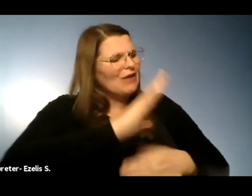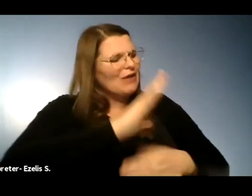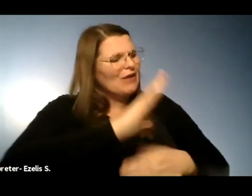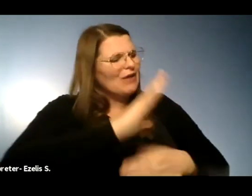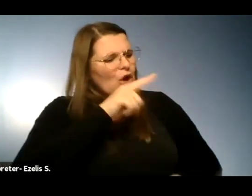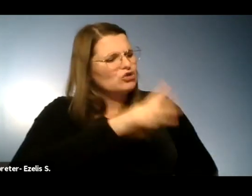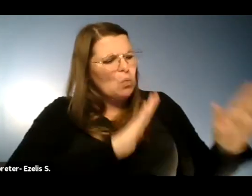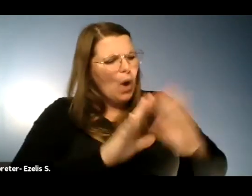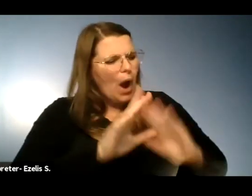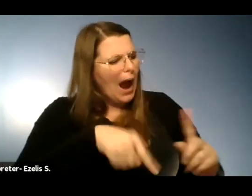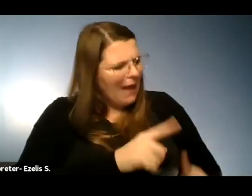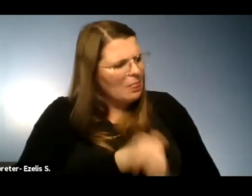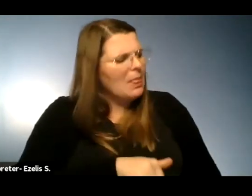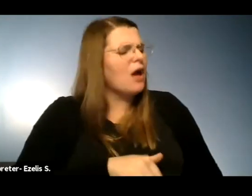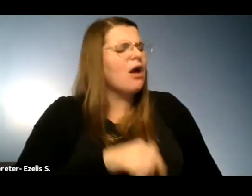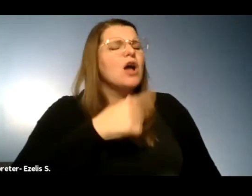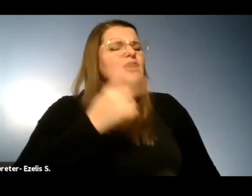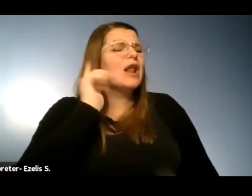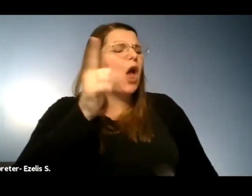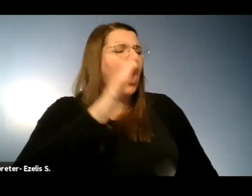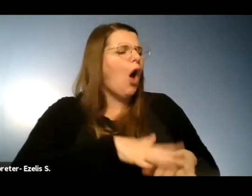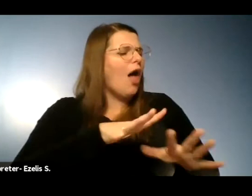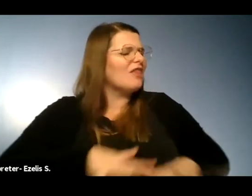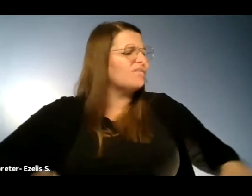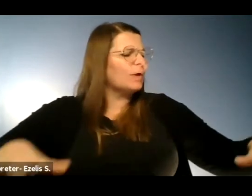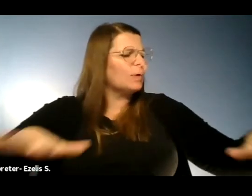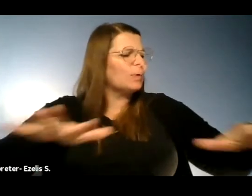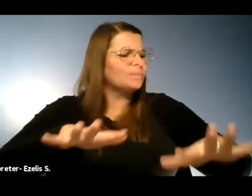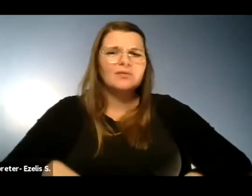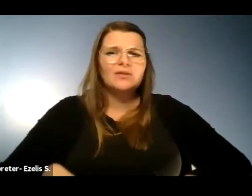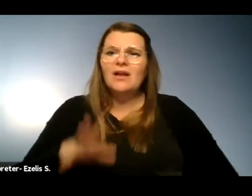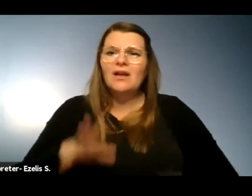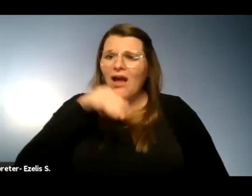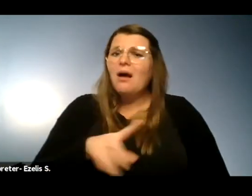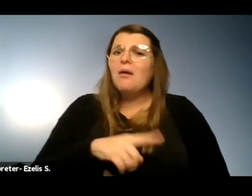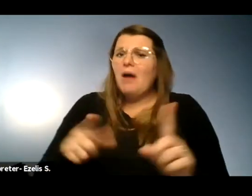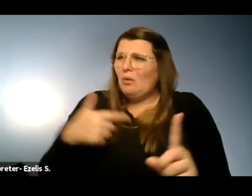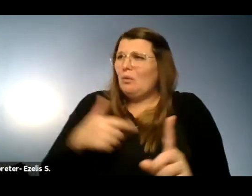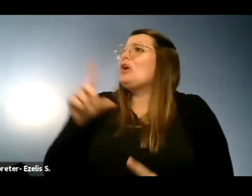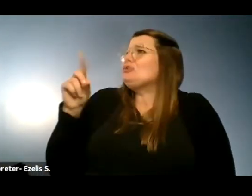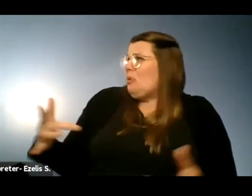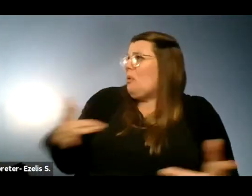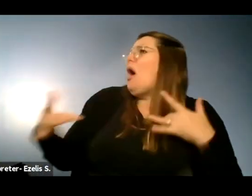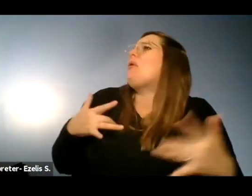worry about it. I'll see you later on the field. But we do worry about it.